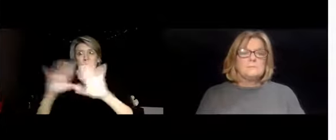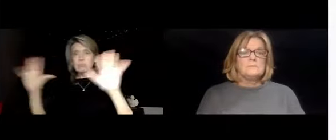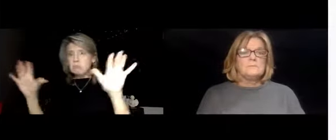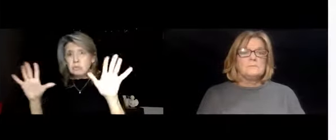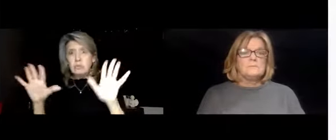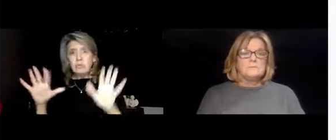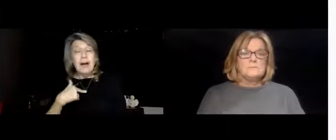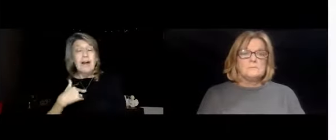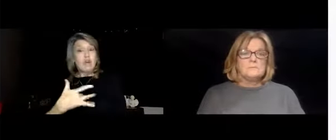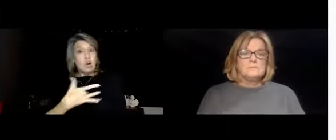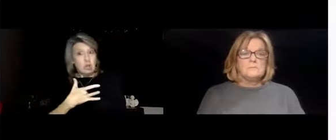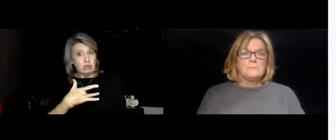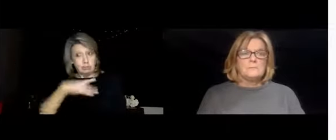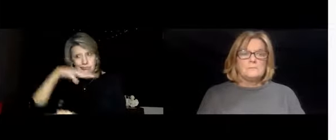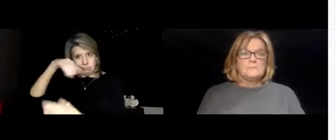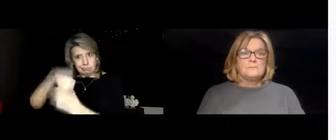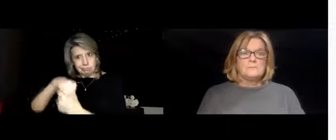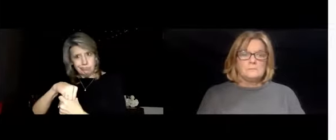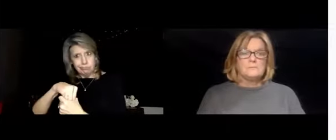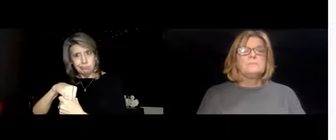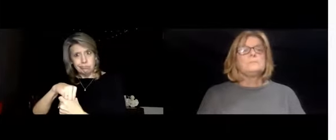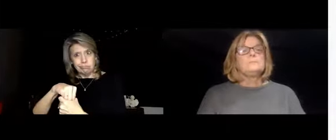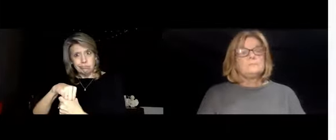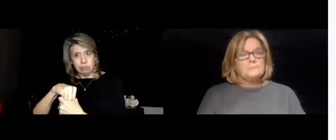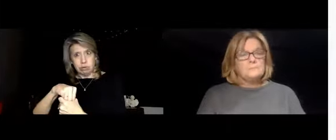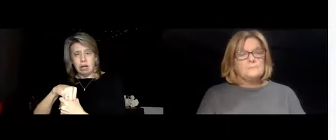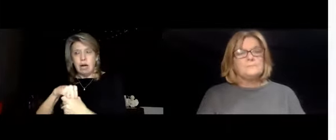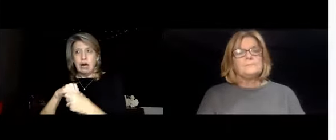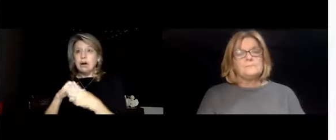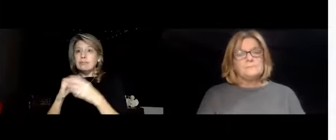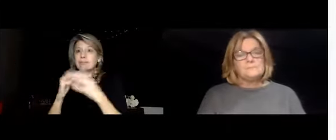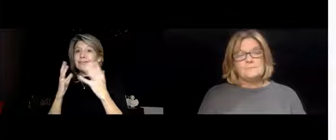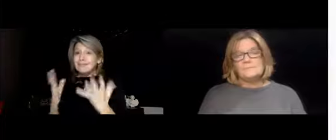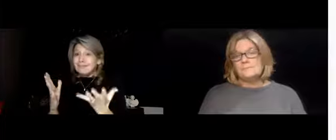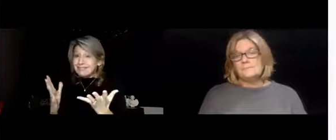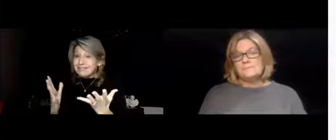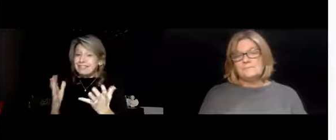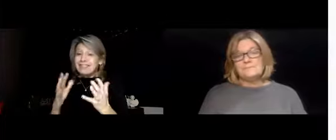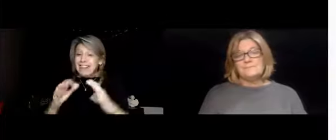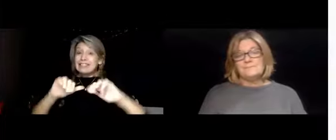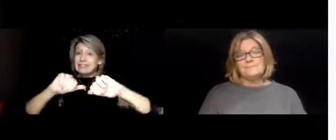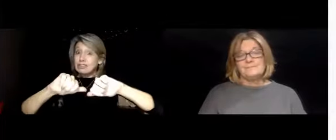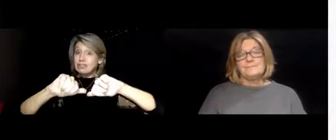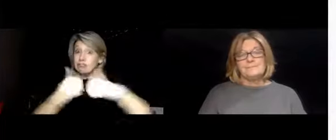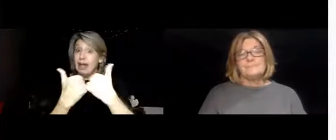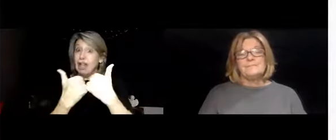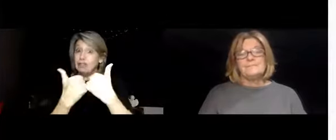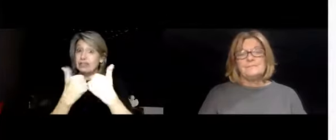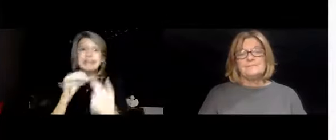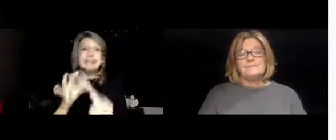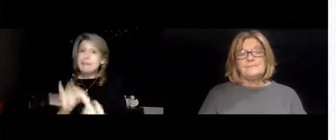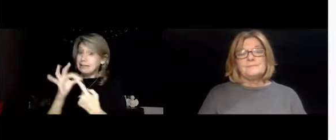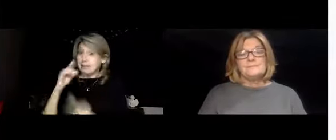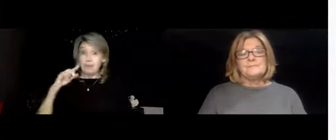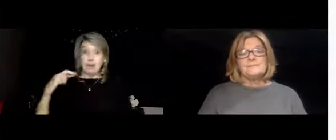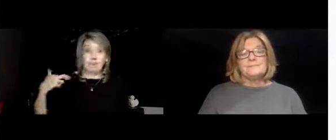disagree with what's being said. And again, it's just having your heart into it. That can be